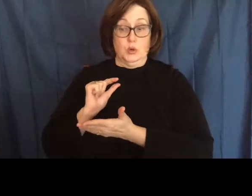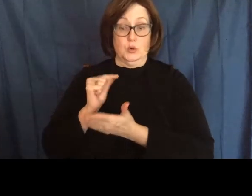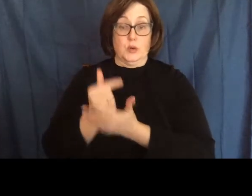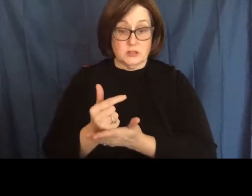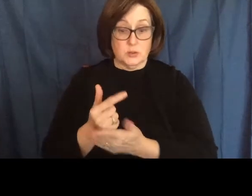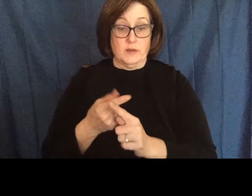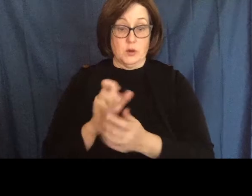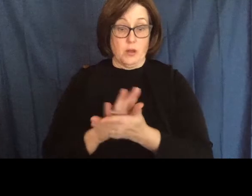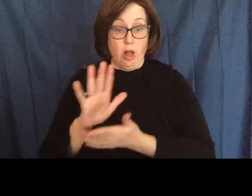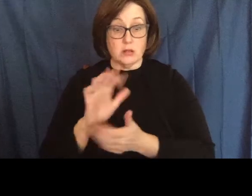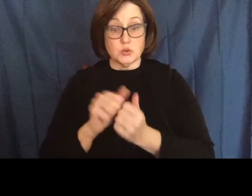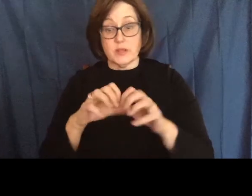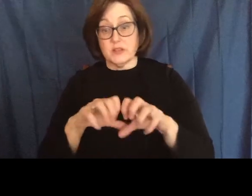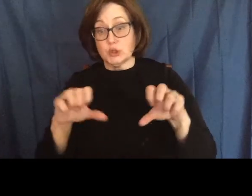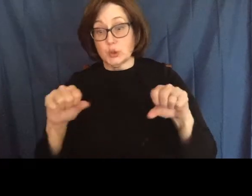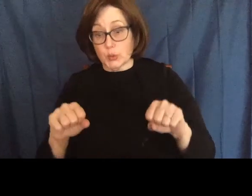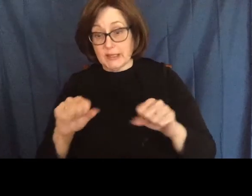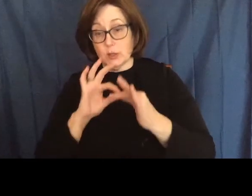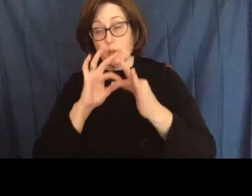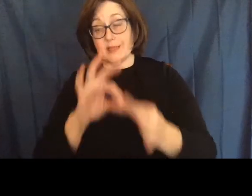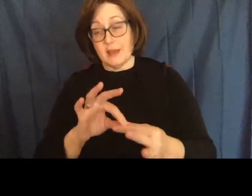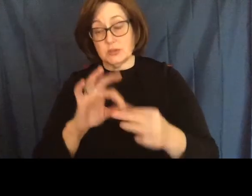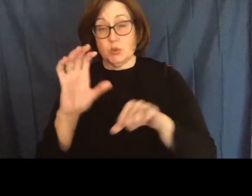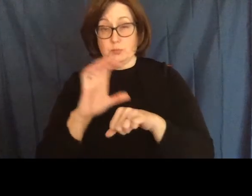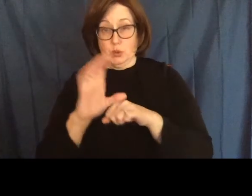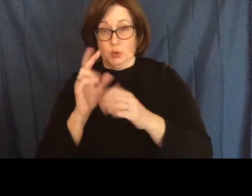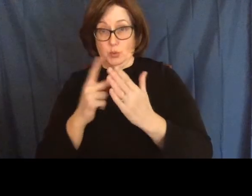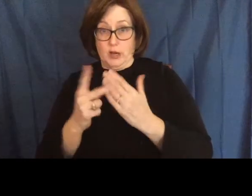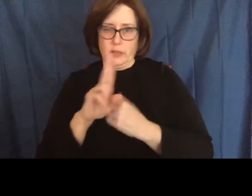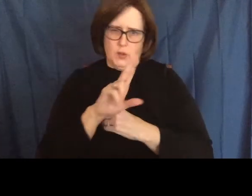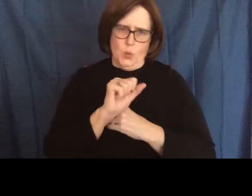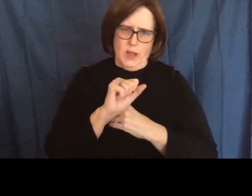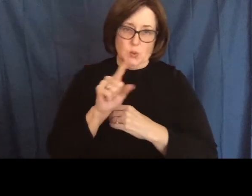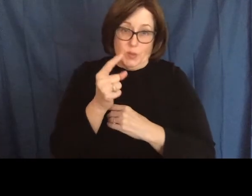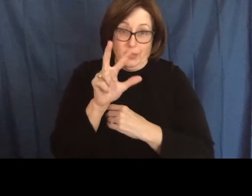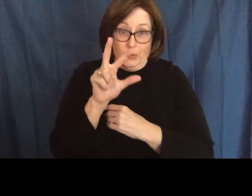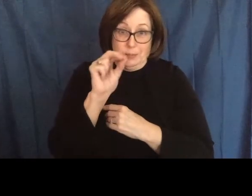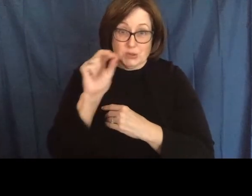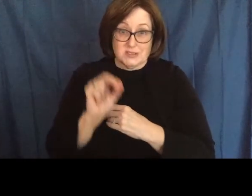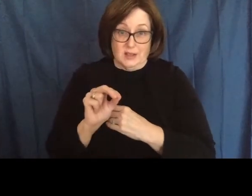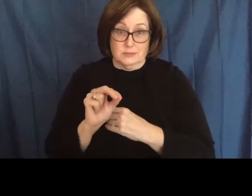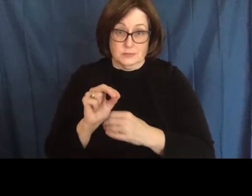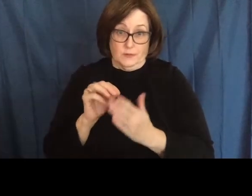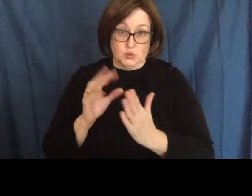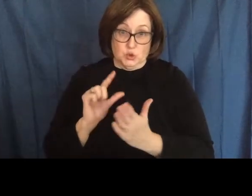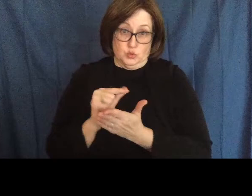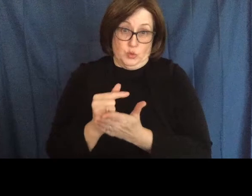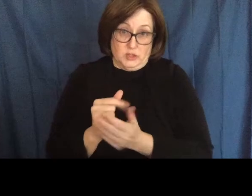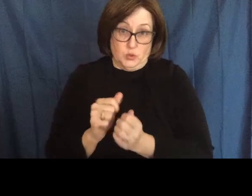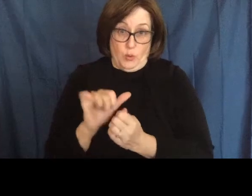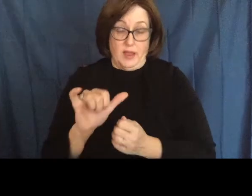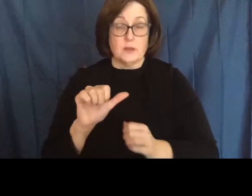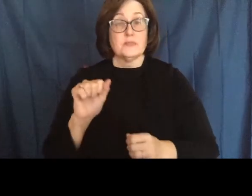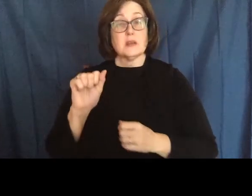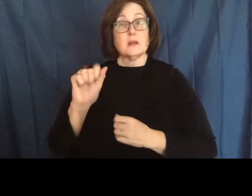technical schools with degrees in computer programming, at least in the US. When you look at the STEM field as